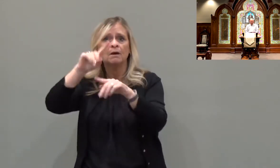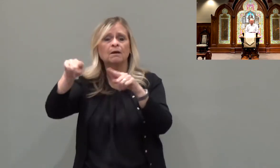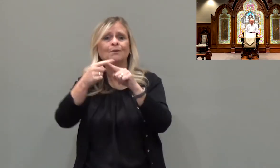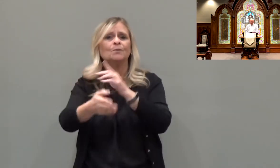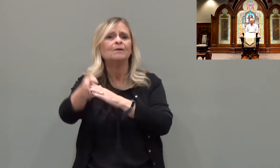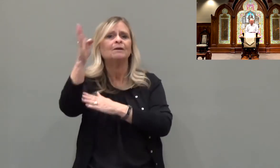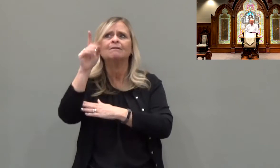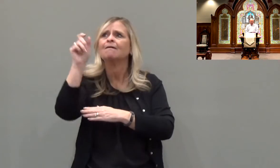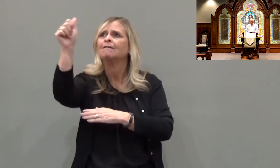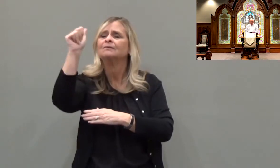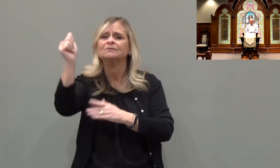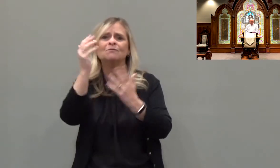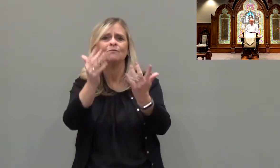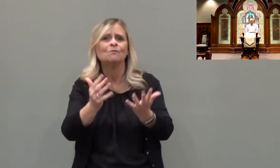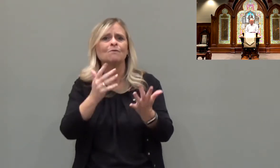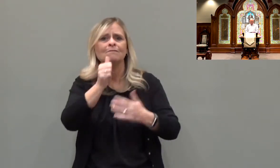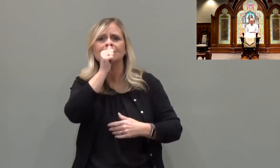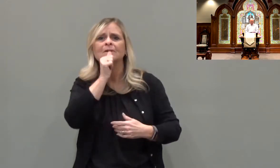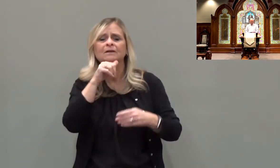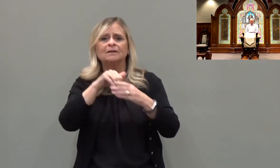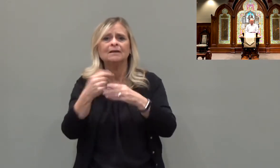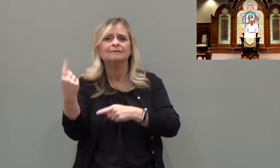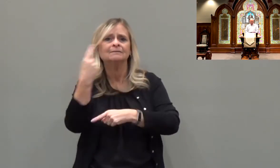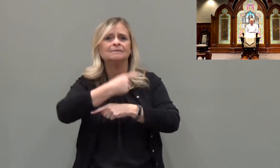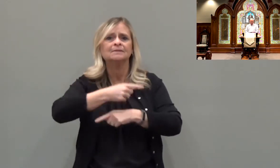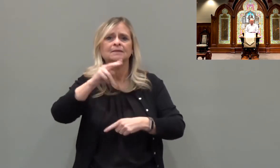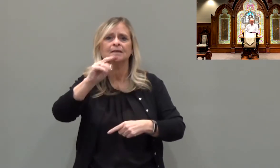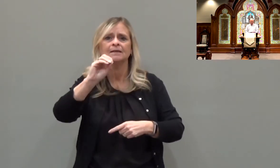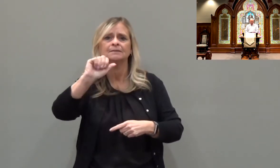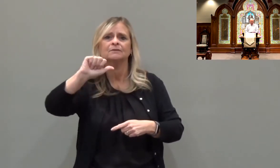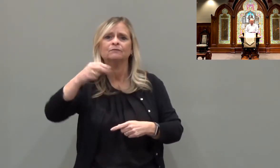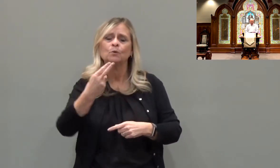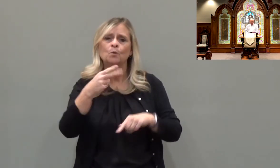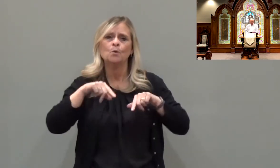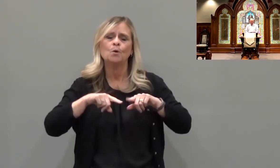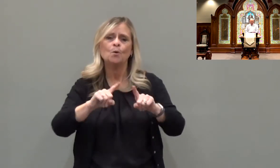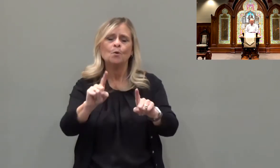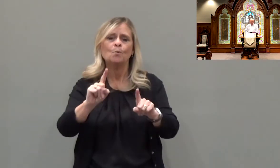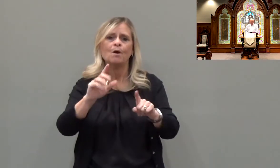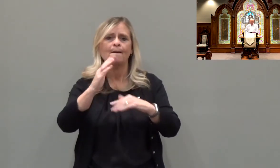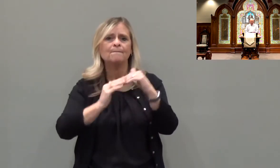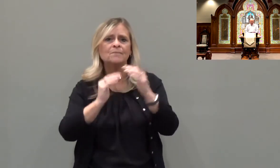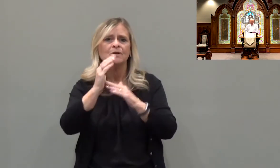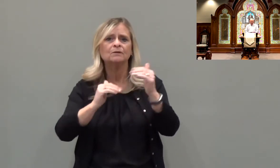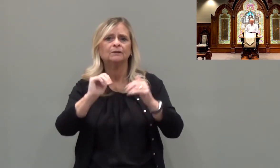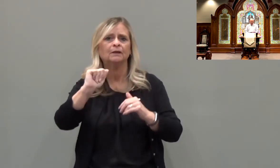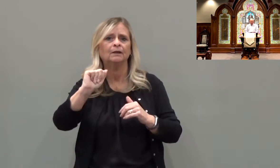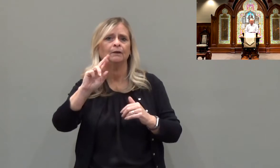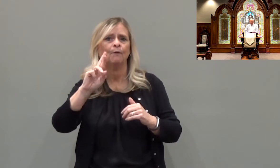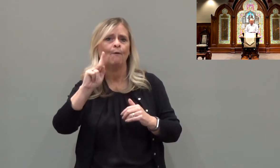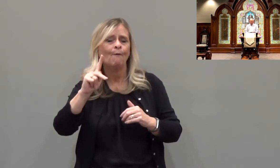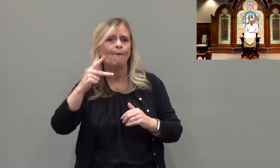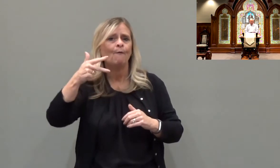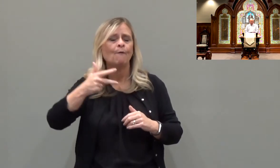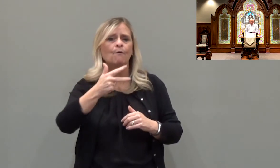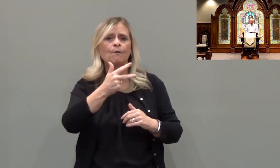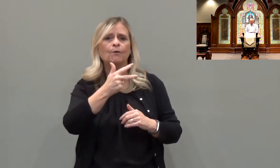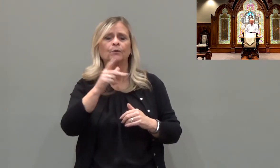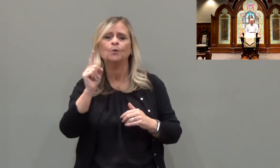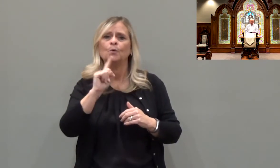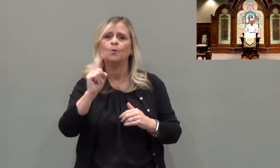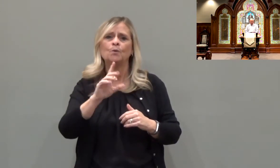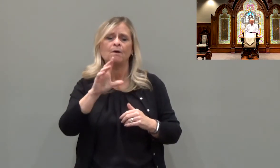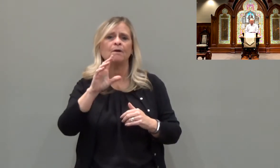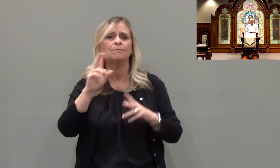waited patiently in the days of Noah during the building of the ark, in which a few, that is, eight persons,